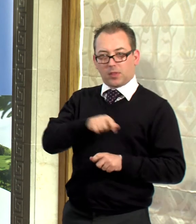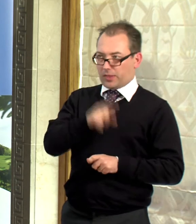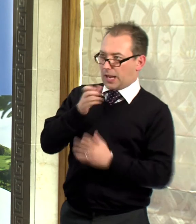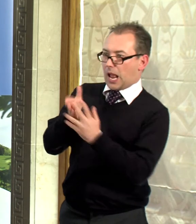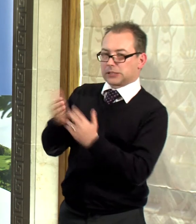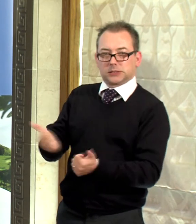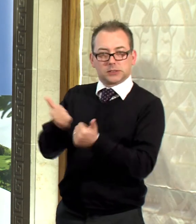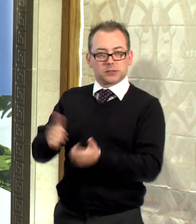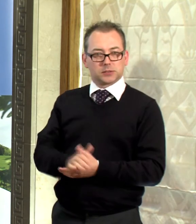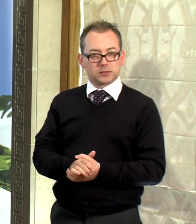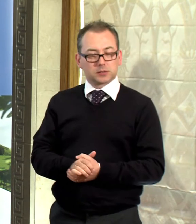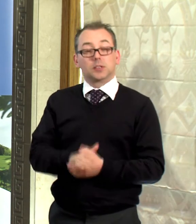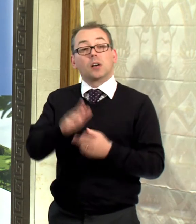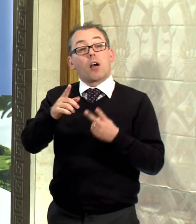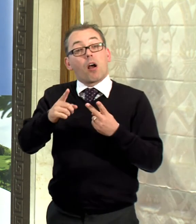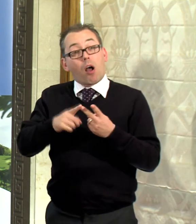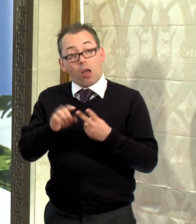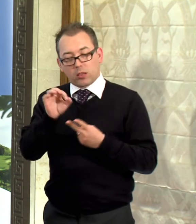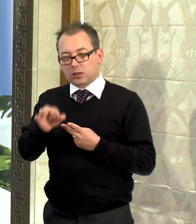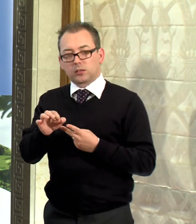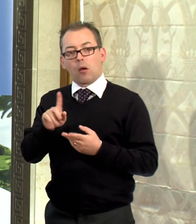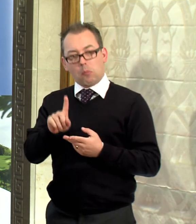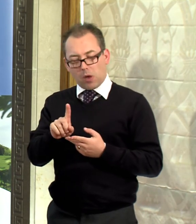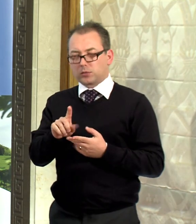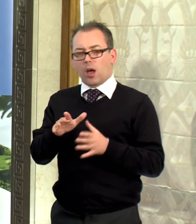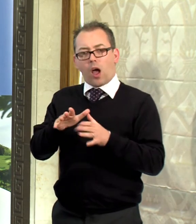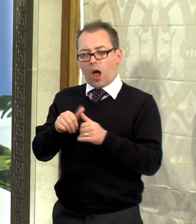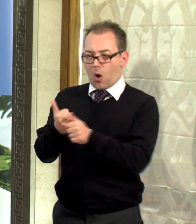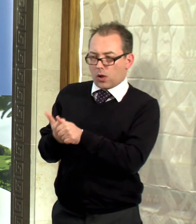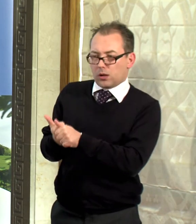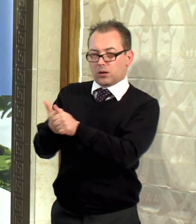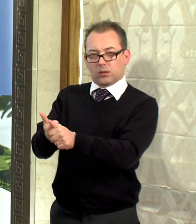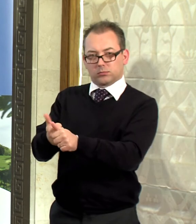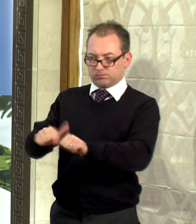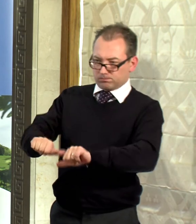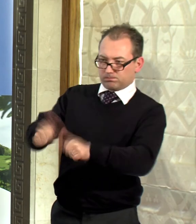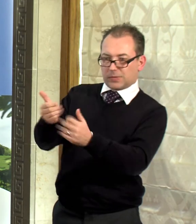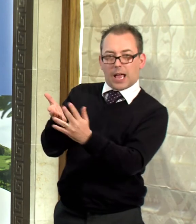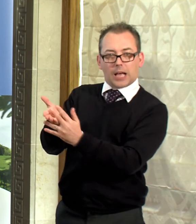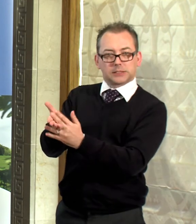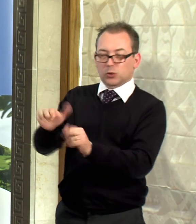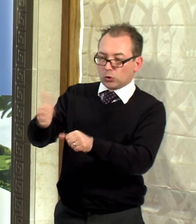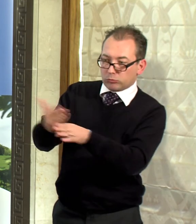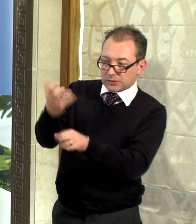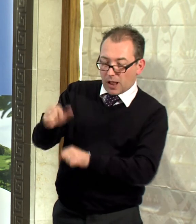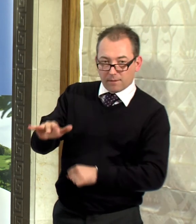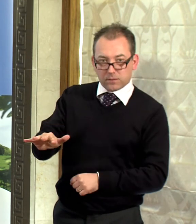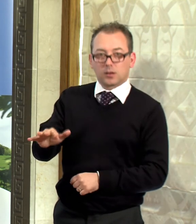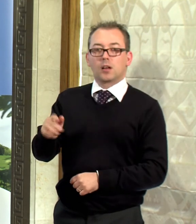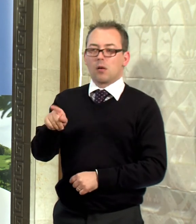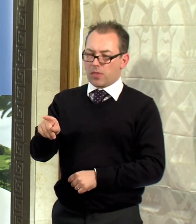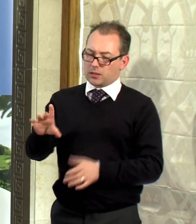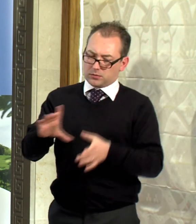Another question is, how do we endorse equitable access and good practice in the implementation of